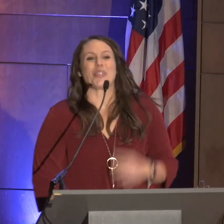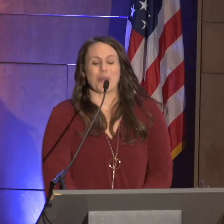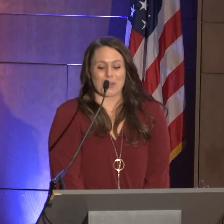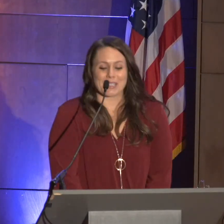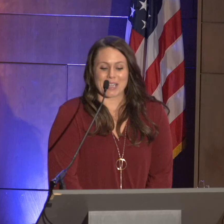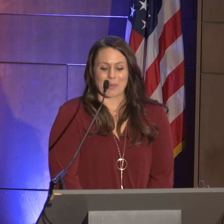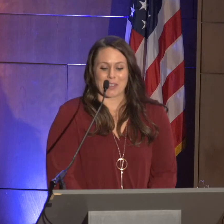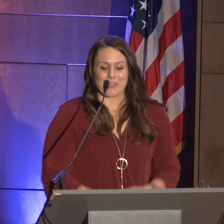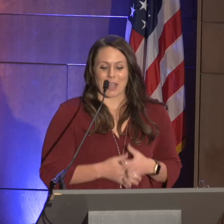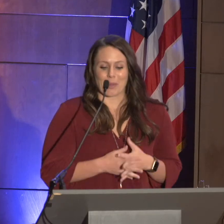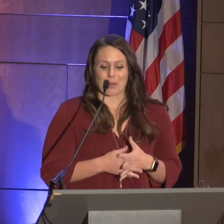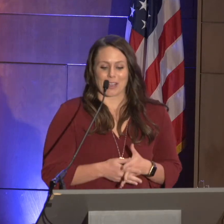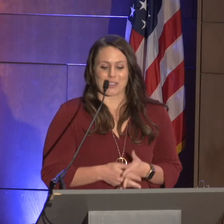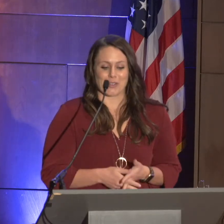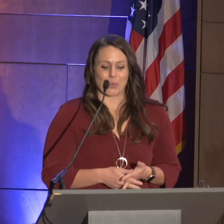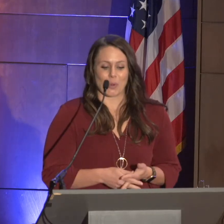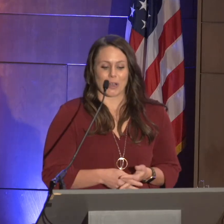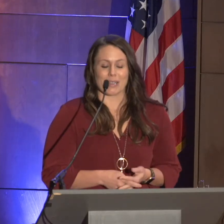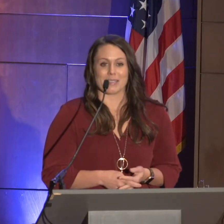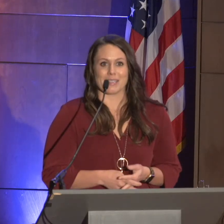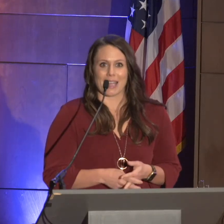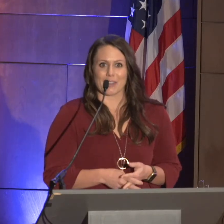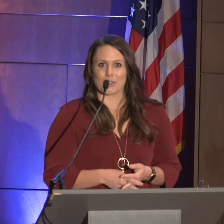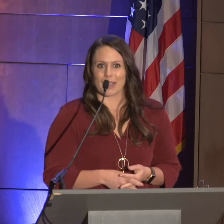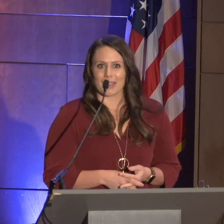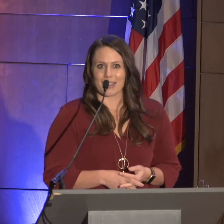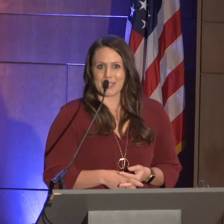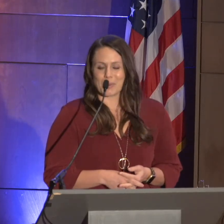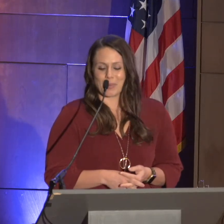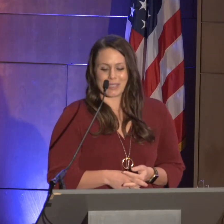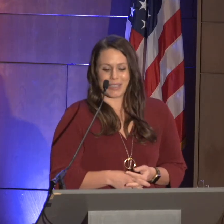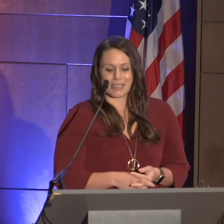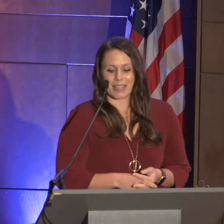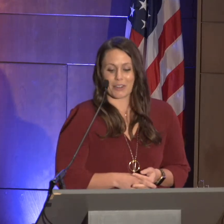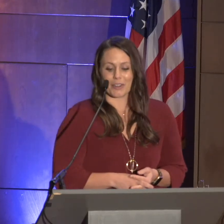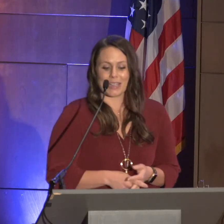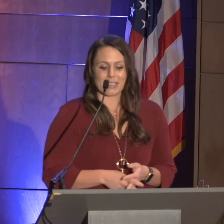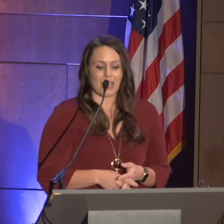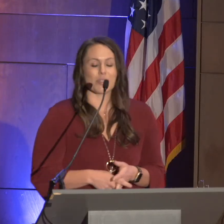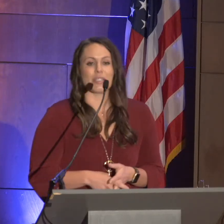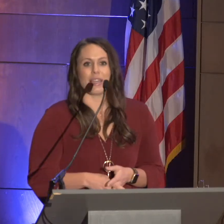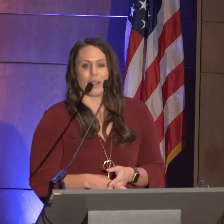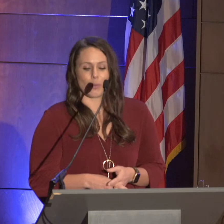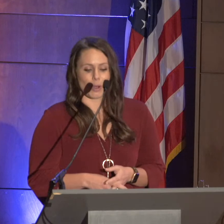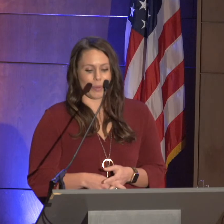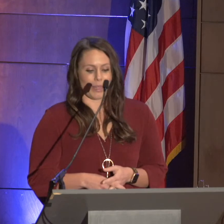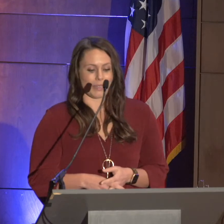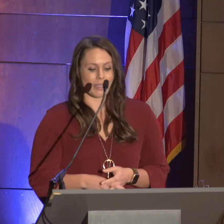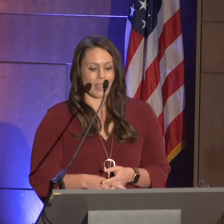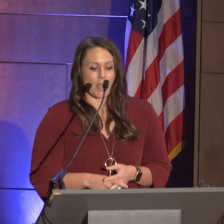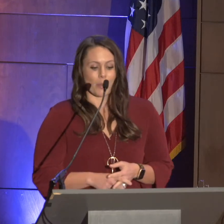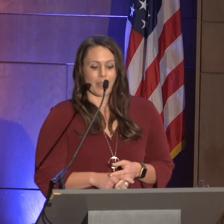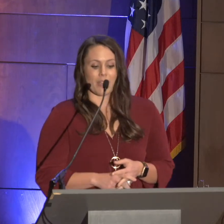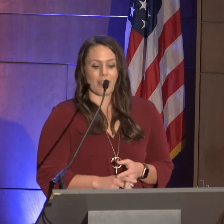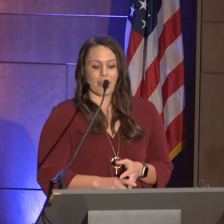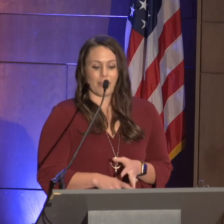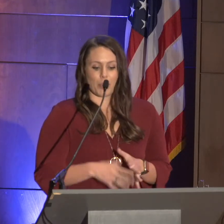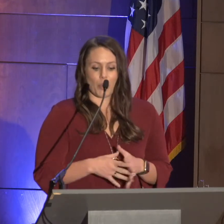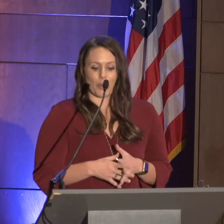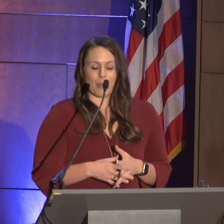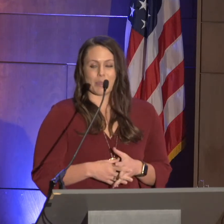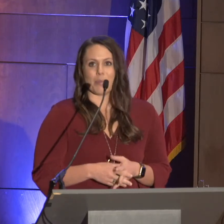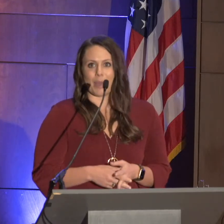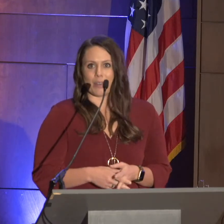So, the Coolest Company for Young Professionals Award is designed to recognize a business that creates an outstanding workplace with